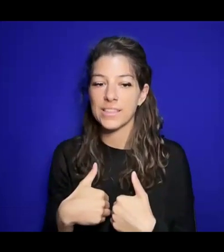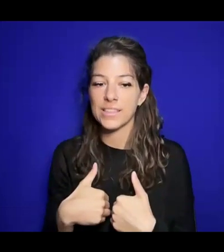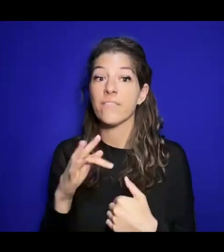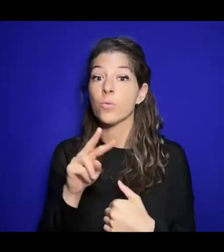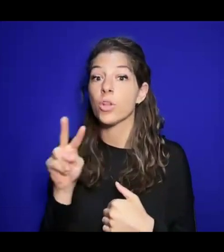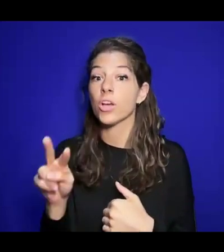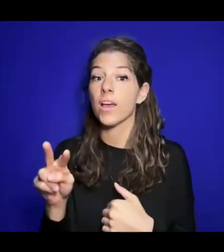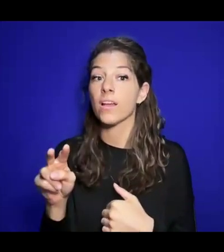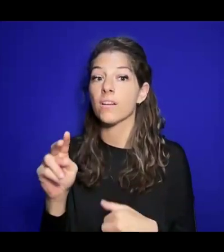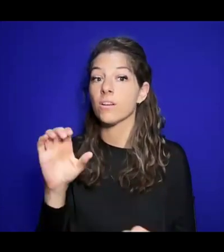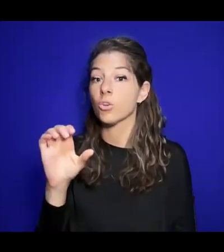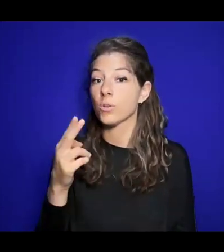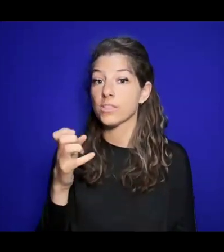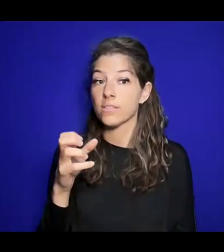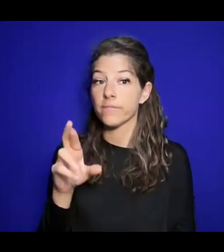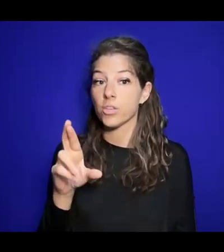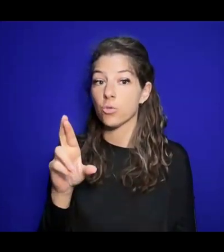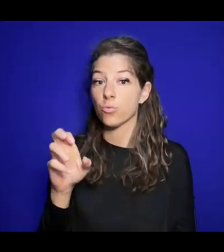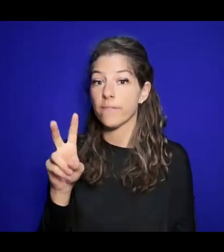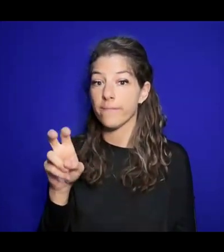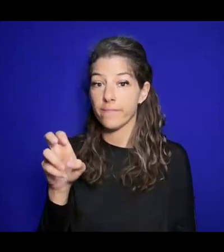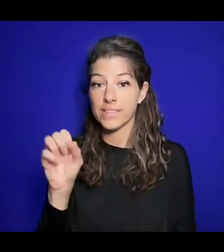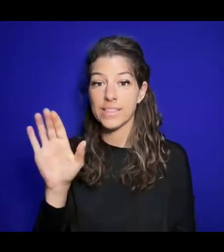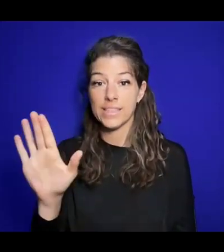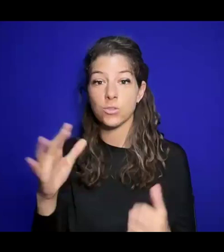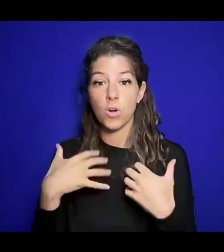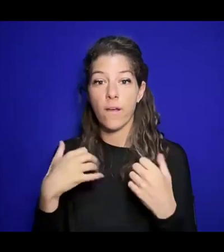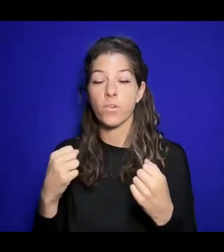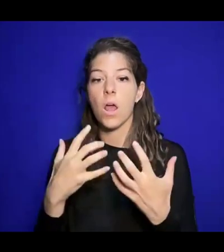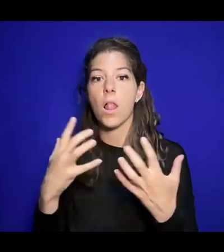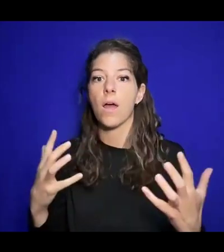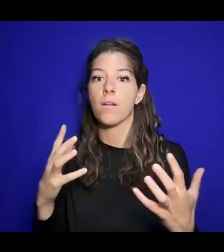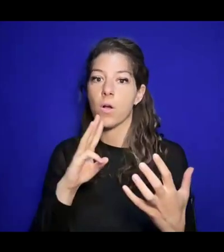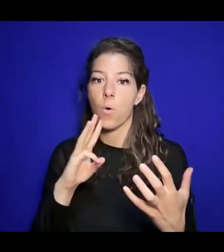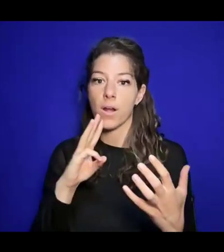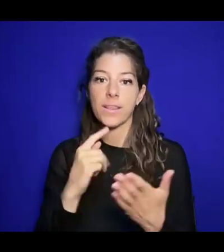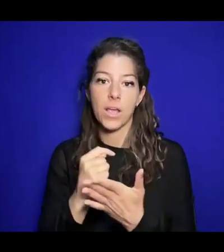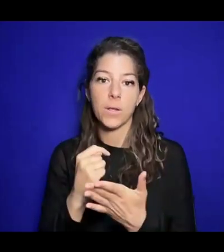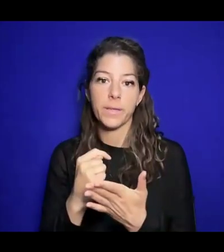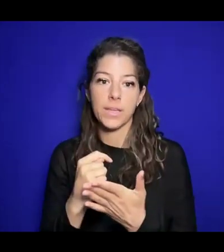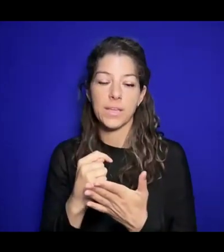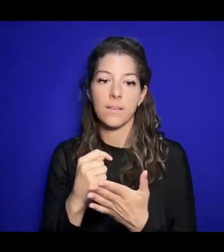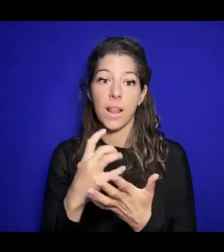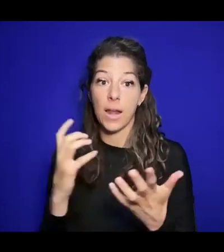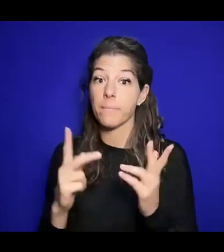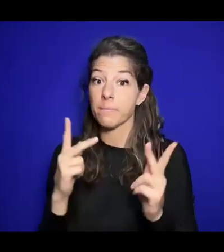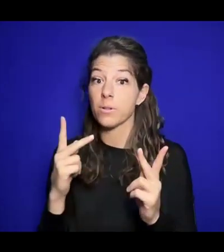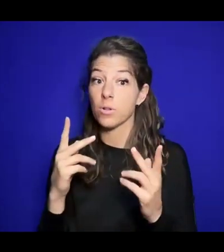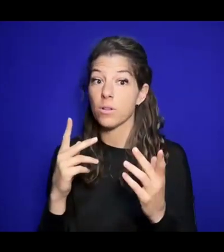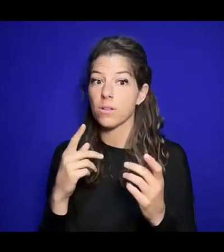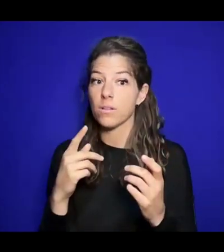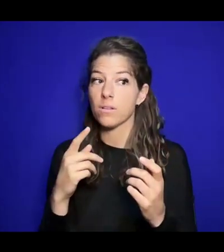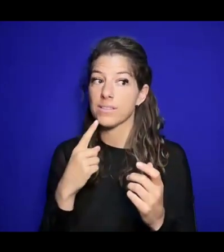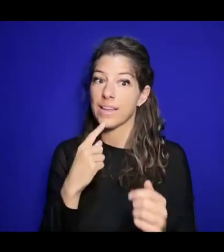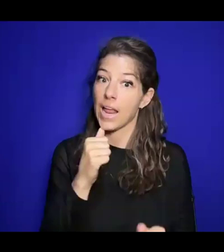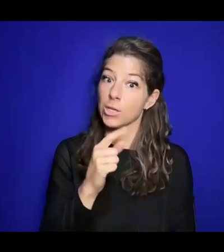look at Christopher Reeve's recovery, he did a lot of aquatic therapy. And a lot of people want to say this is not